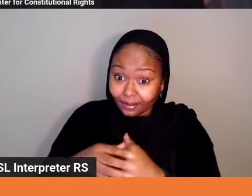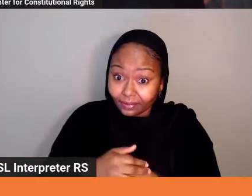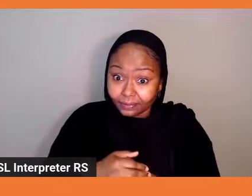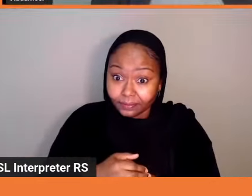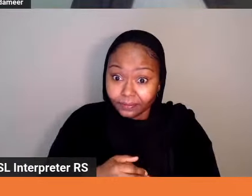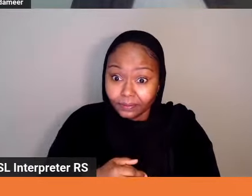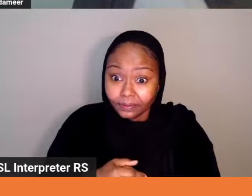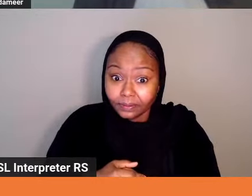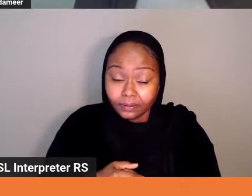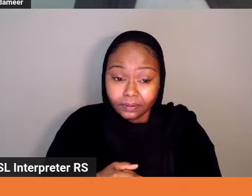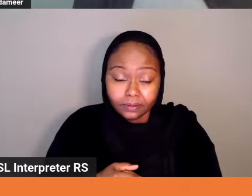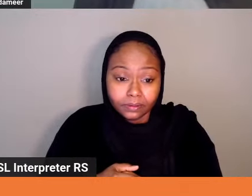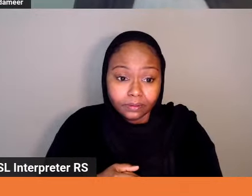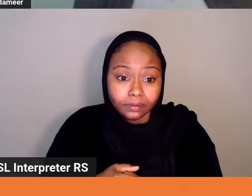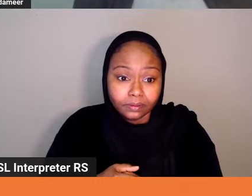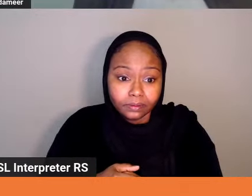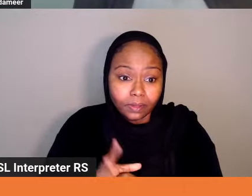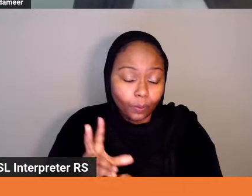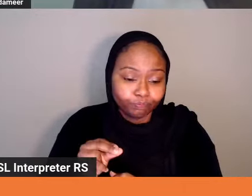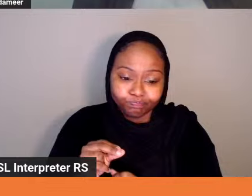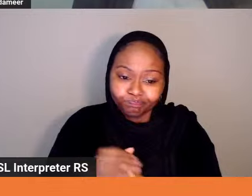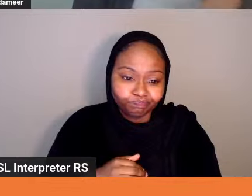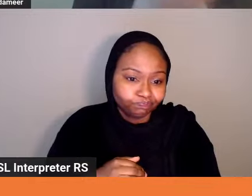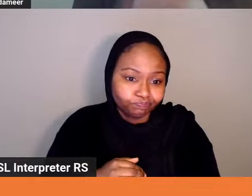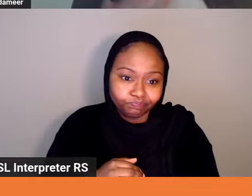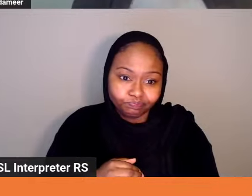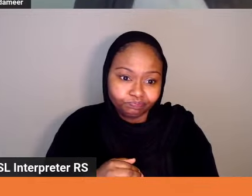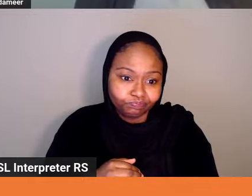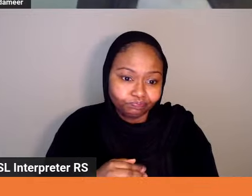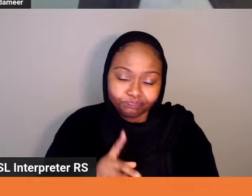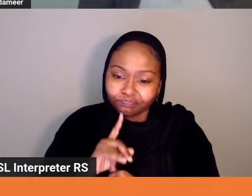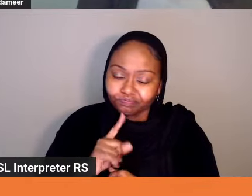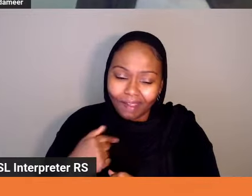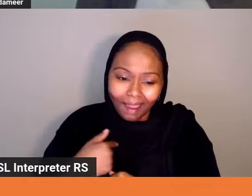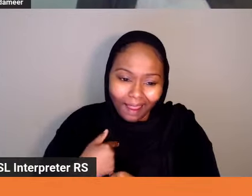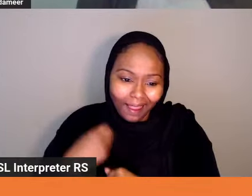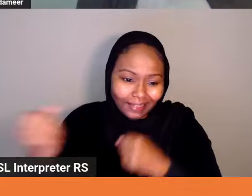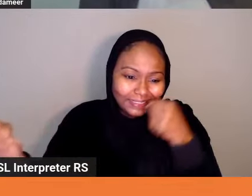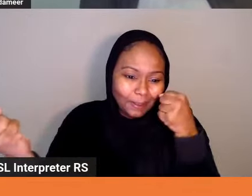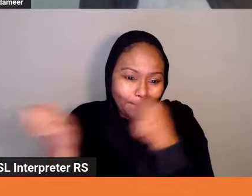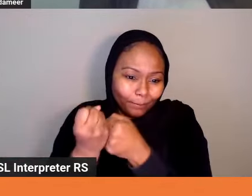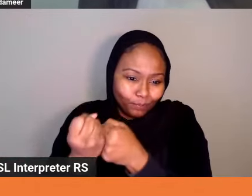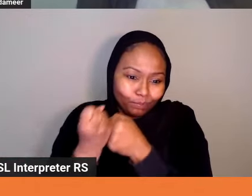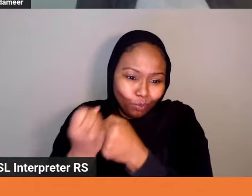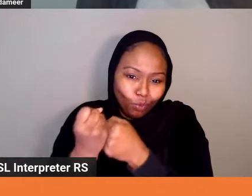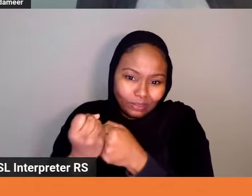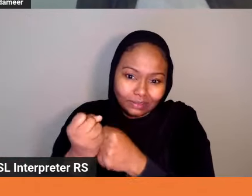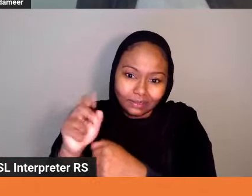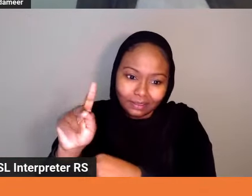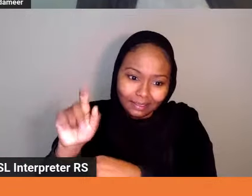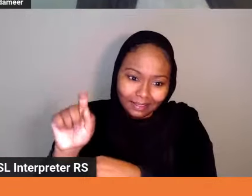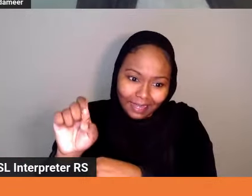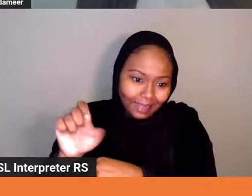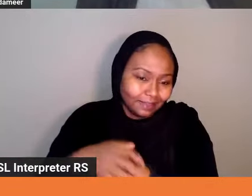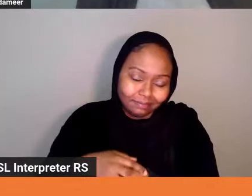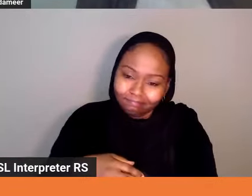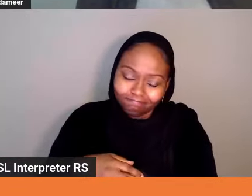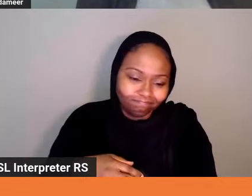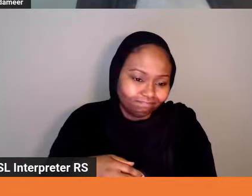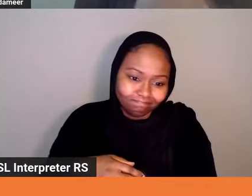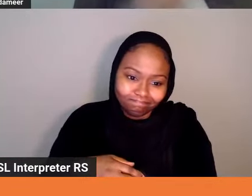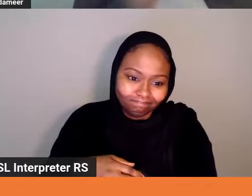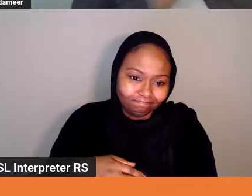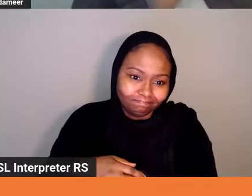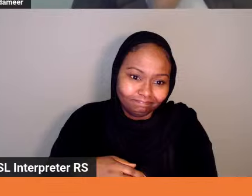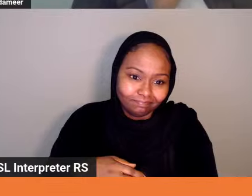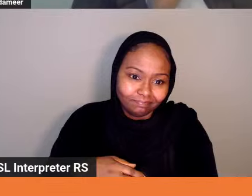No, one word. I totally support what Kate was saying. Okay. Thank you both. It